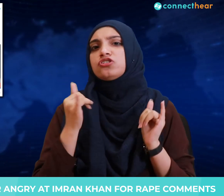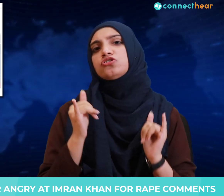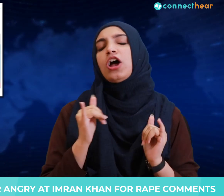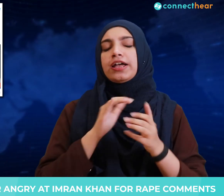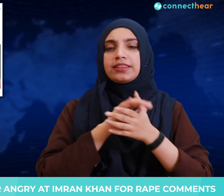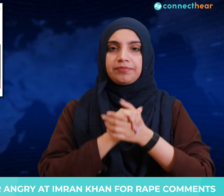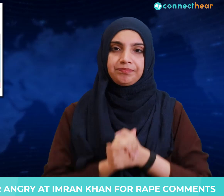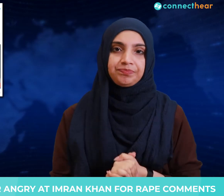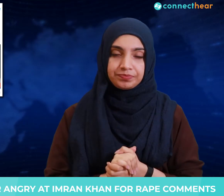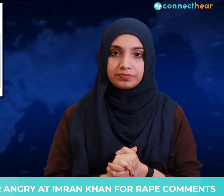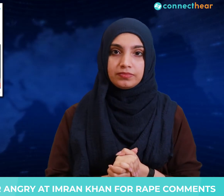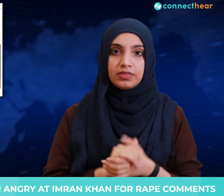Axios's website,